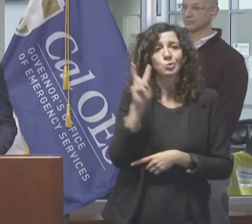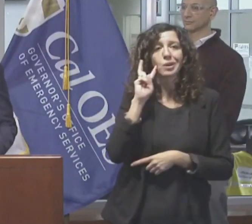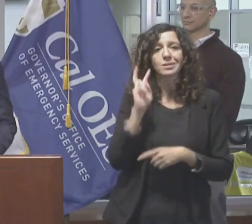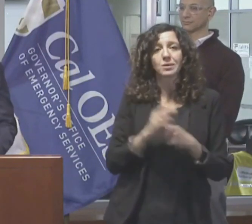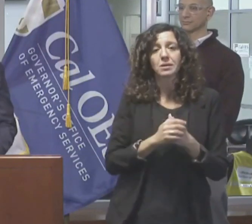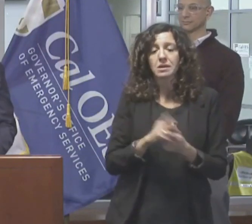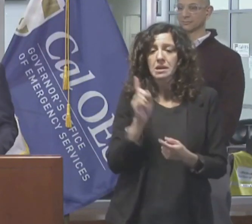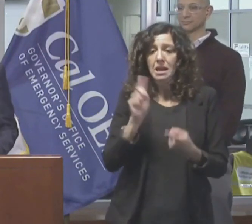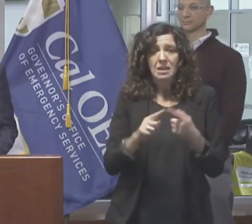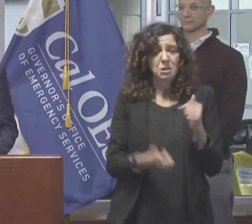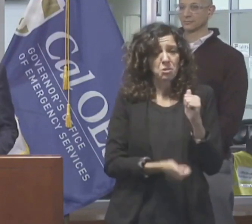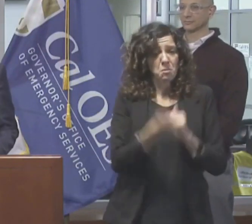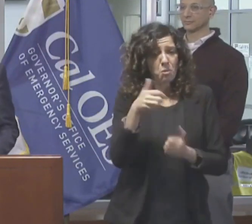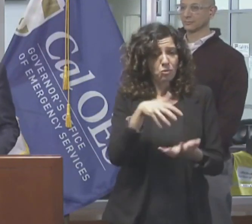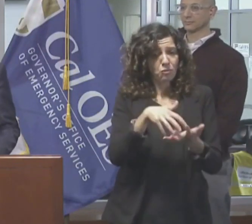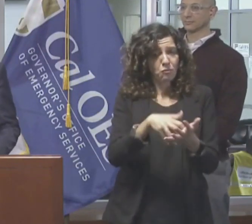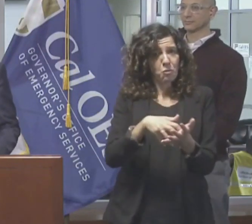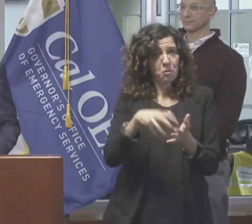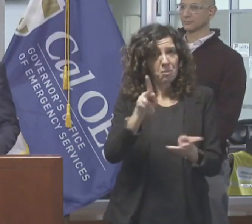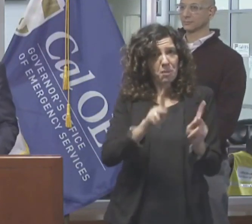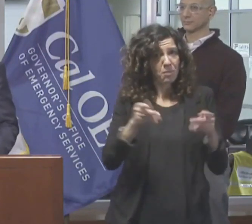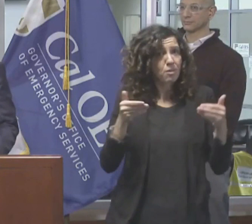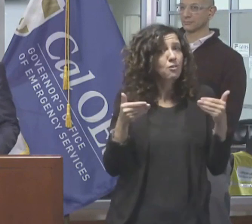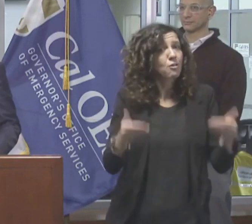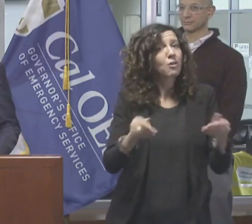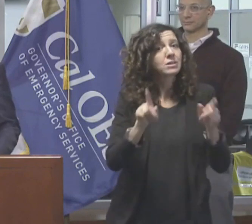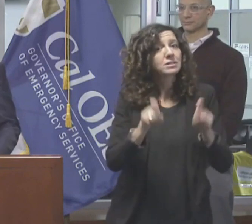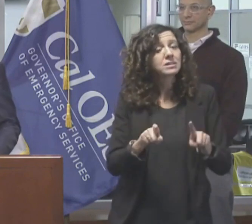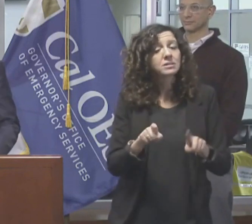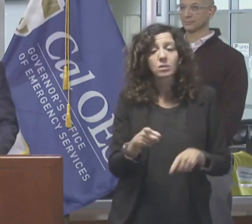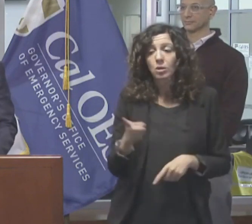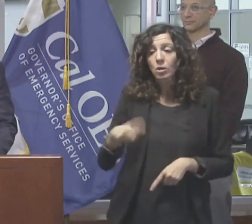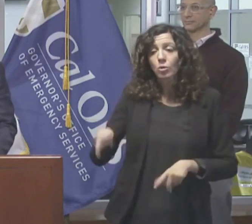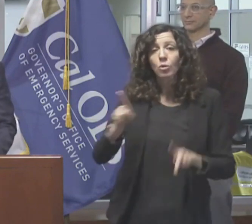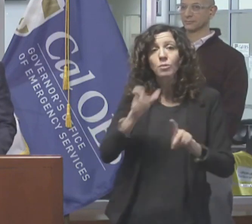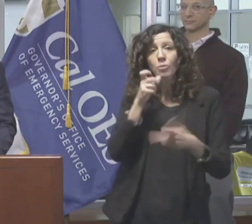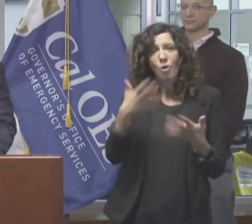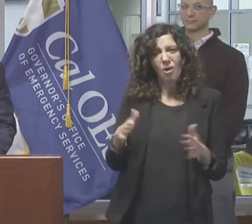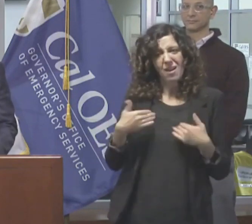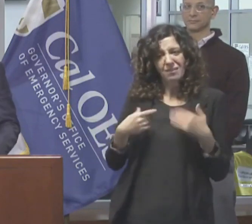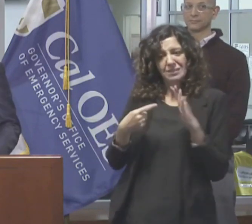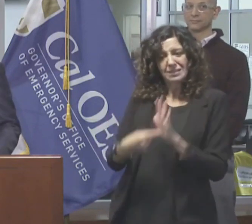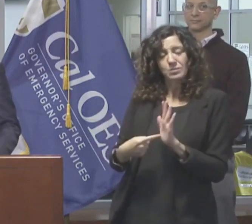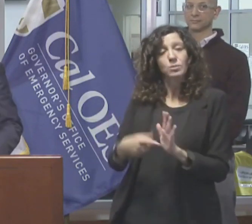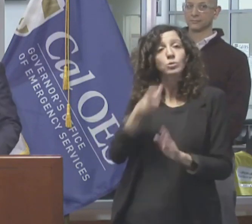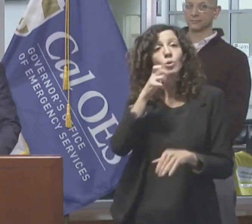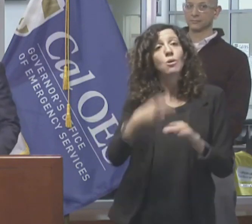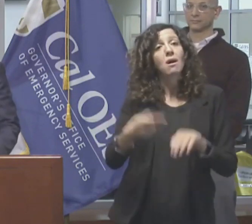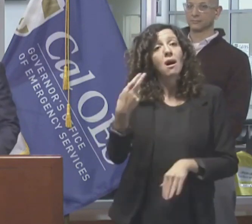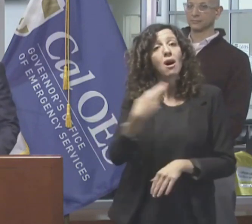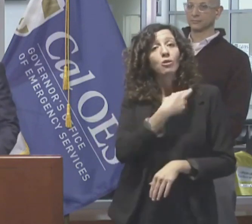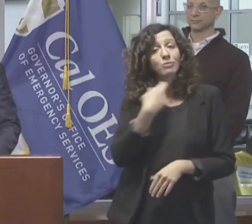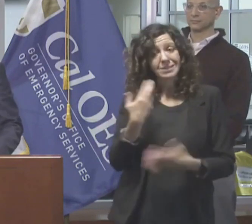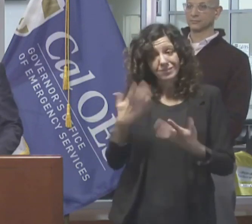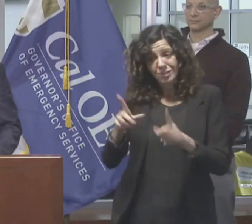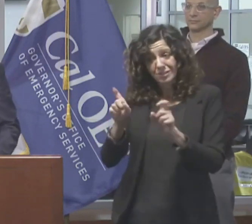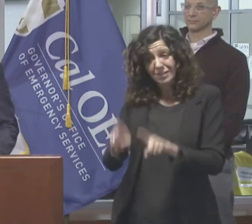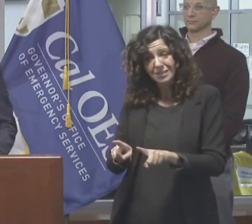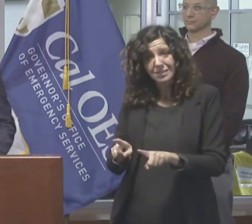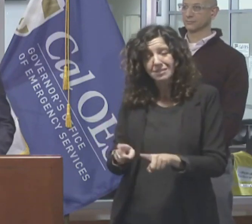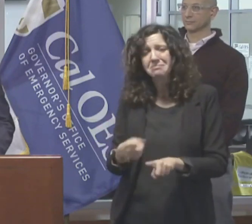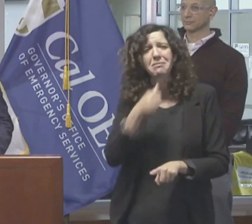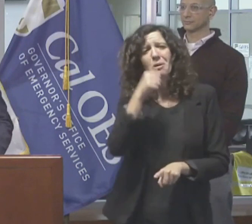Until the most vulnerable are tested, until those with symptoms or higher risk are tested, I don't think it's appropriate, when